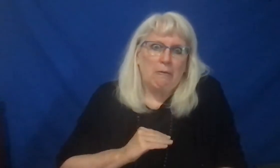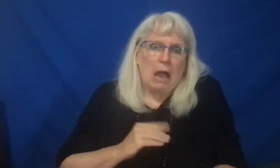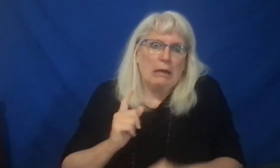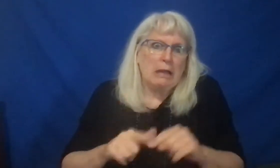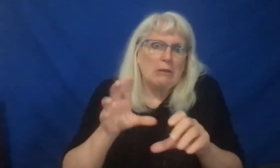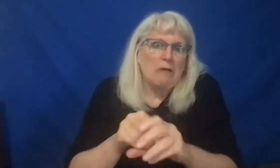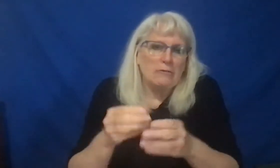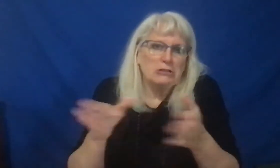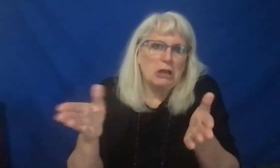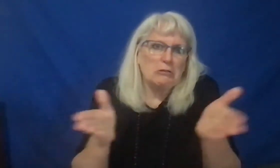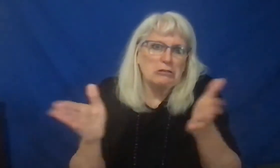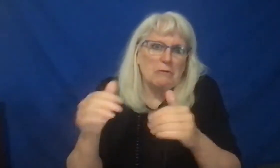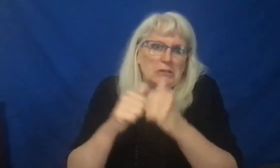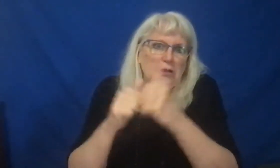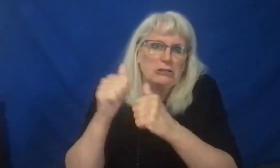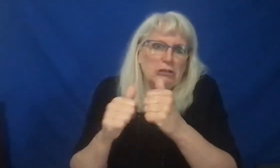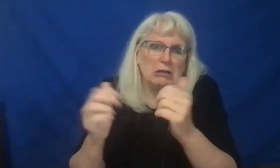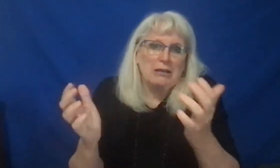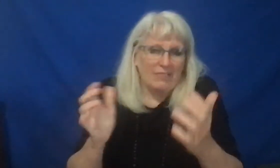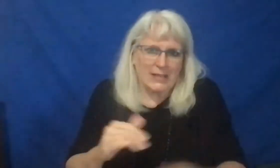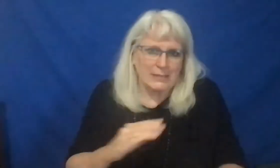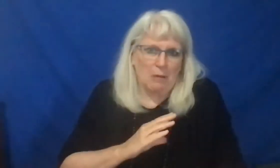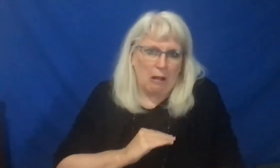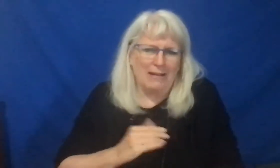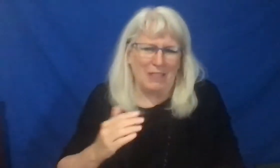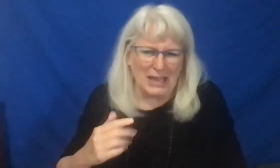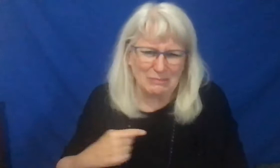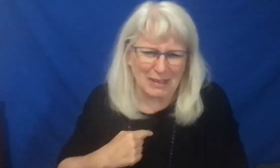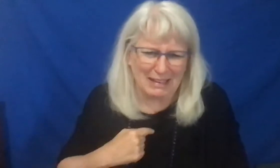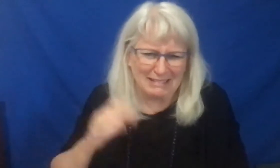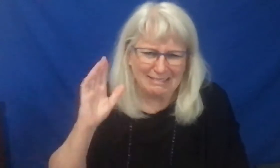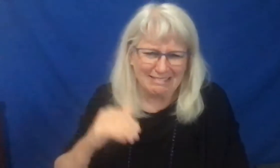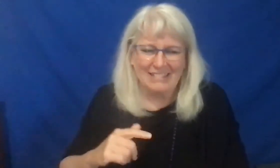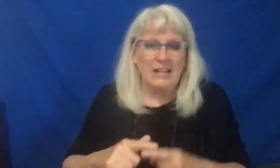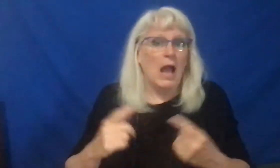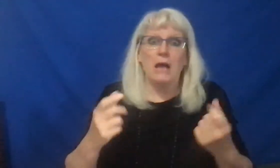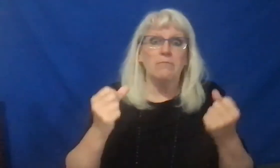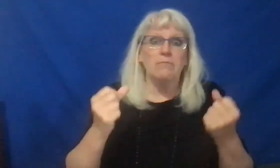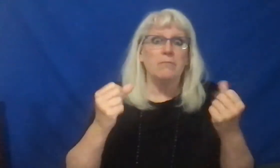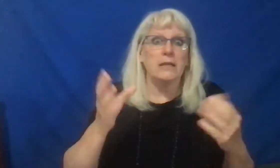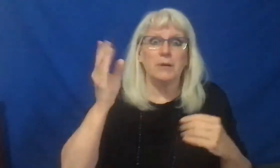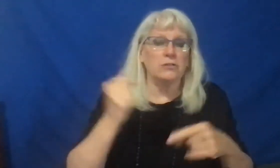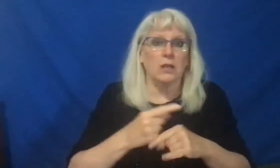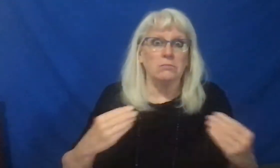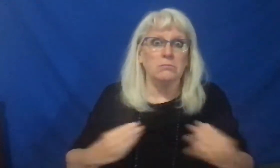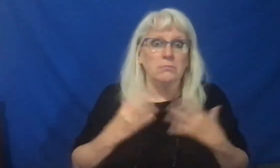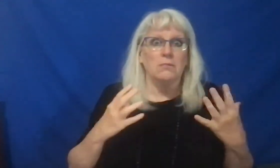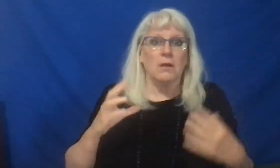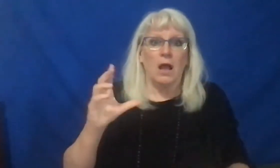the way, thank you to all the speakers this morning. So inspired. Alan, you were cracking me up. The